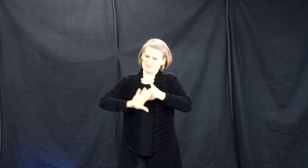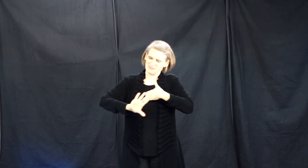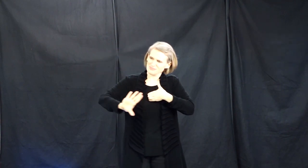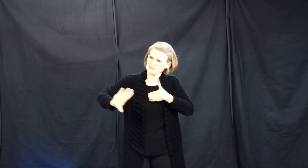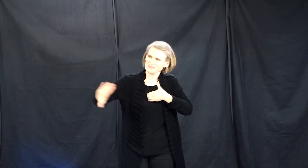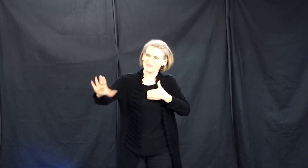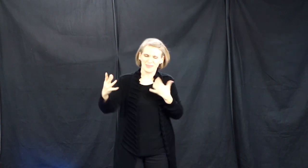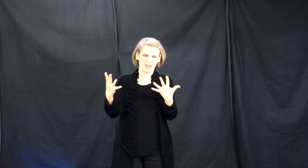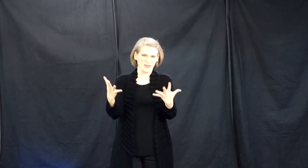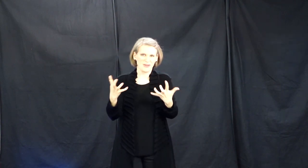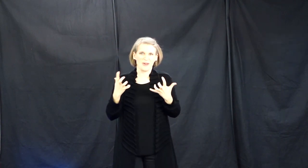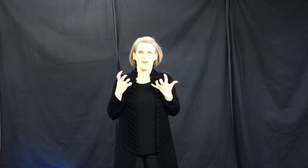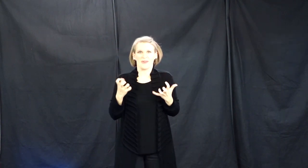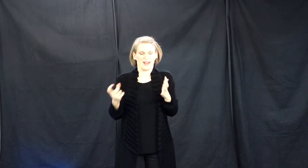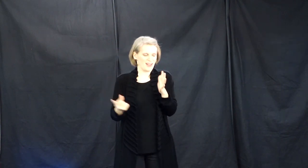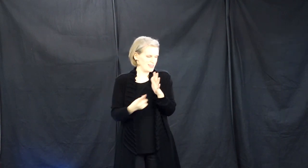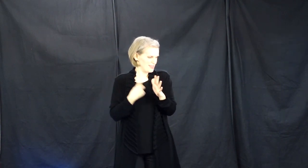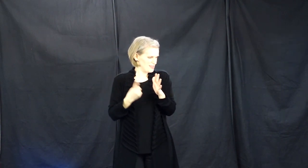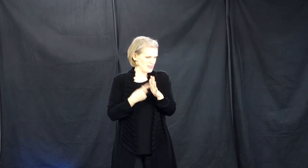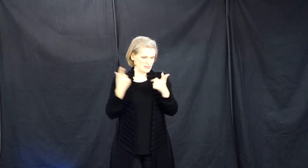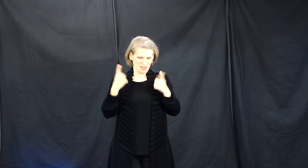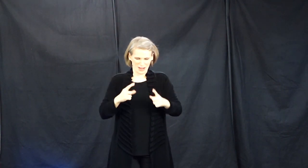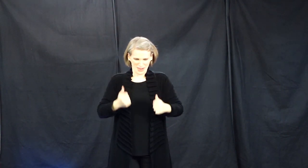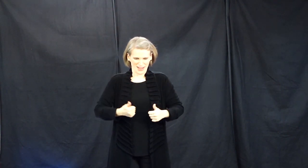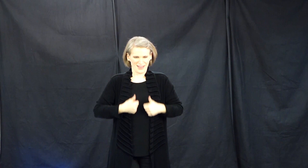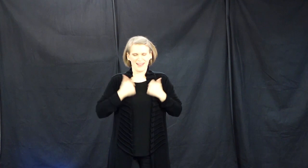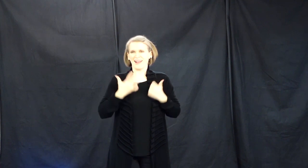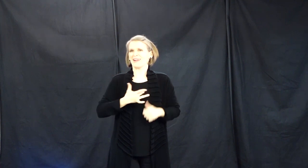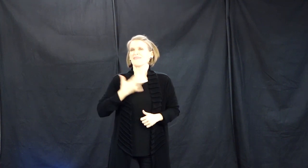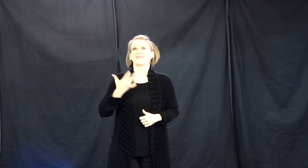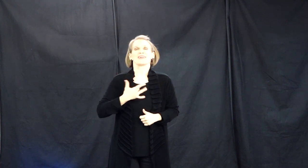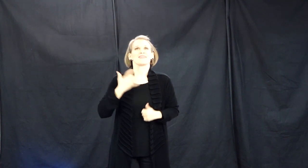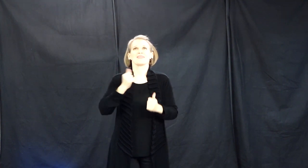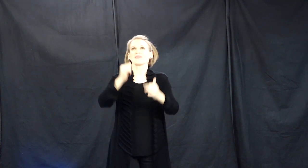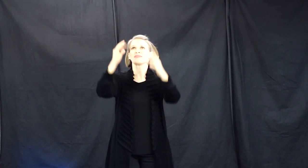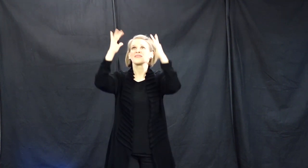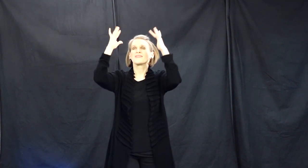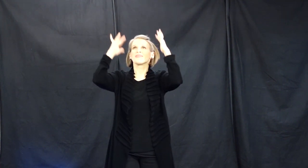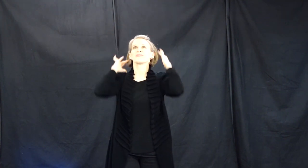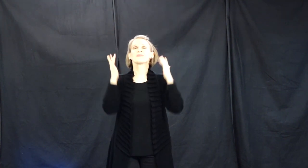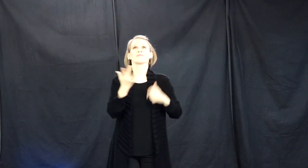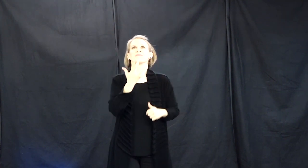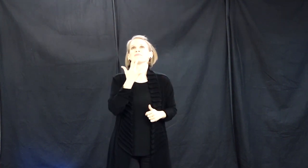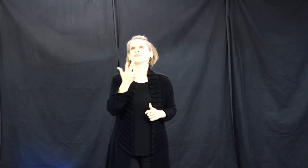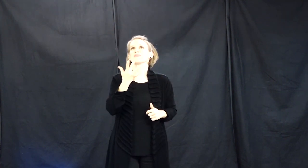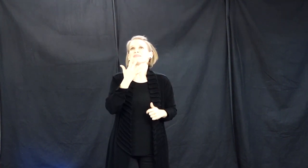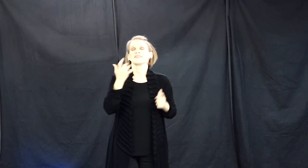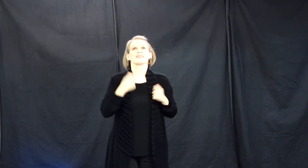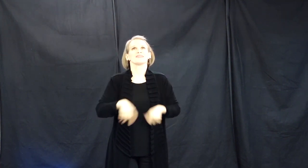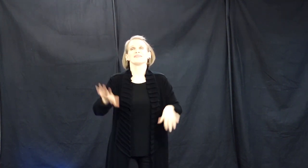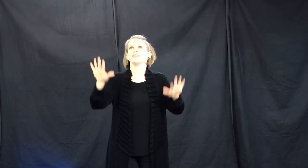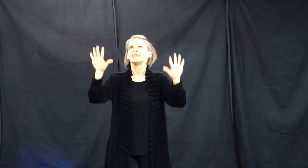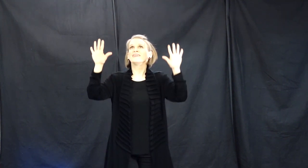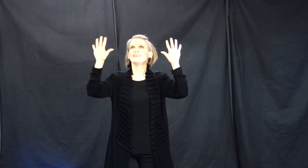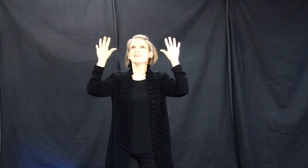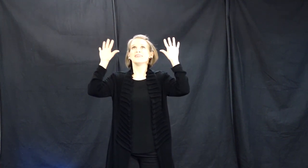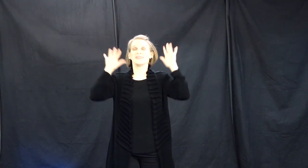unimaginable. The moments when you're in so deep, it feels easier to just swim down.